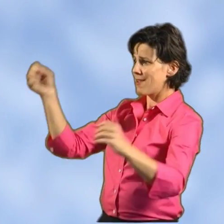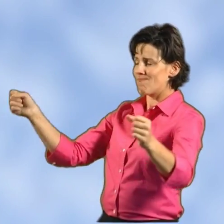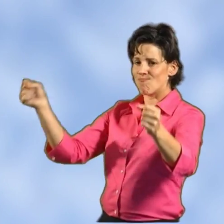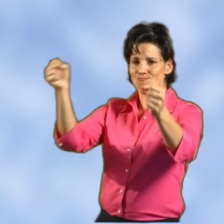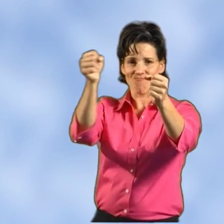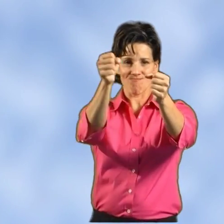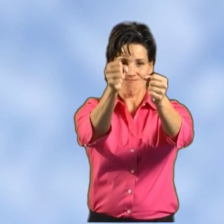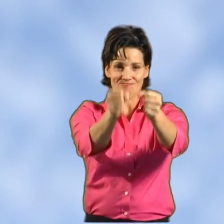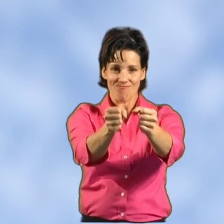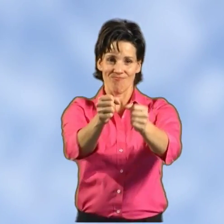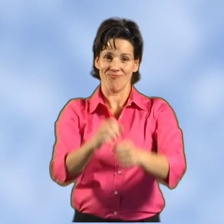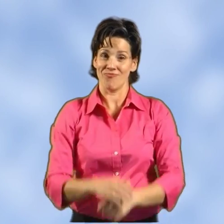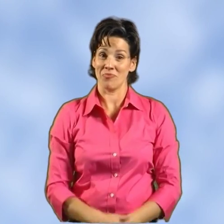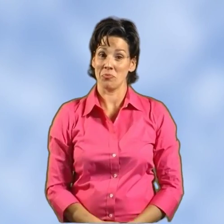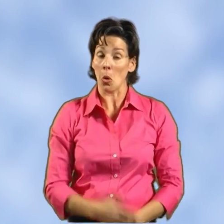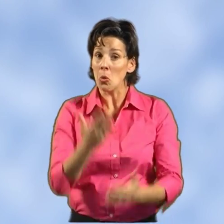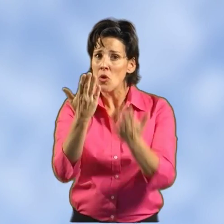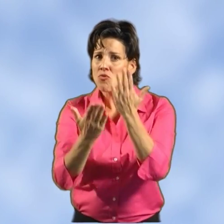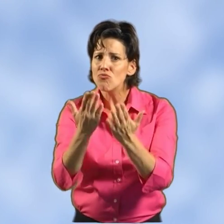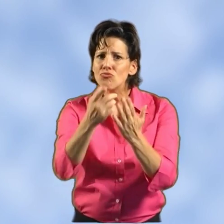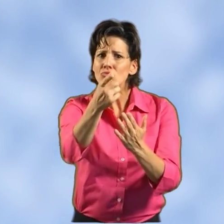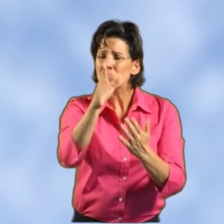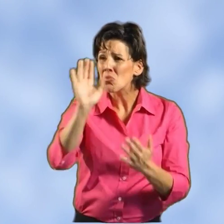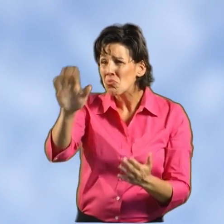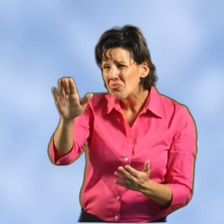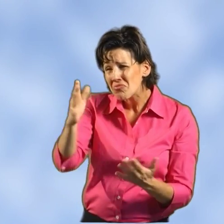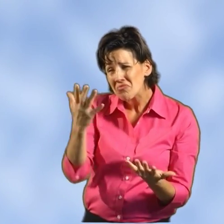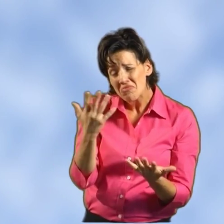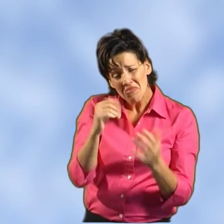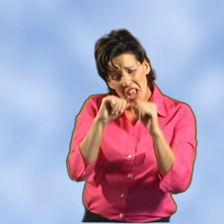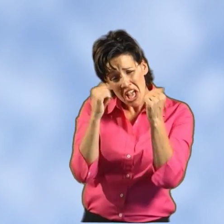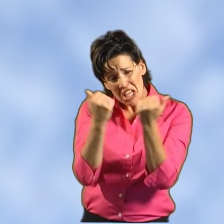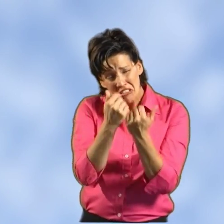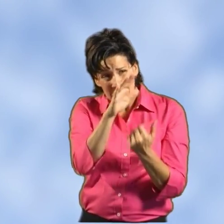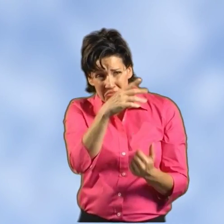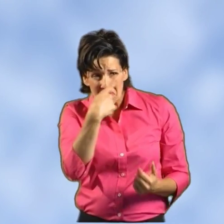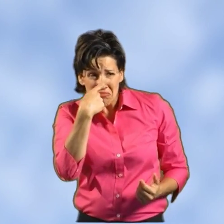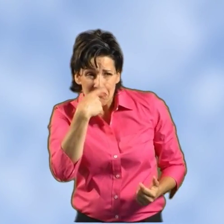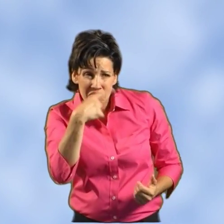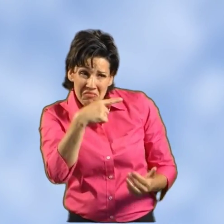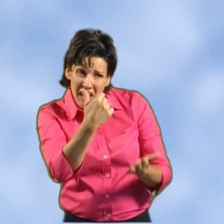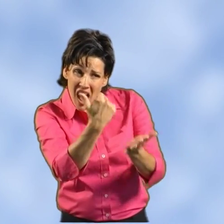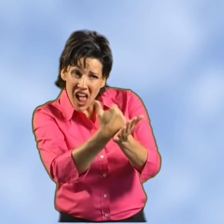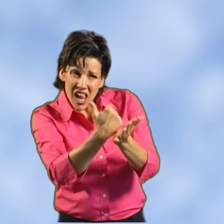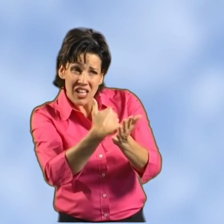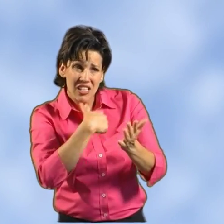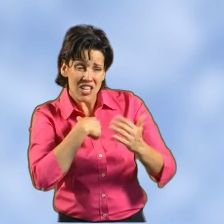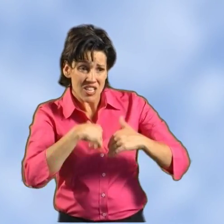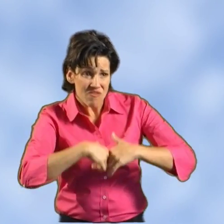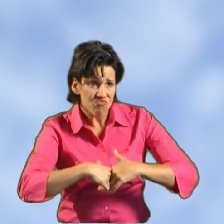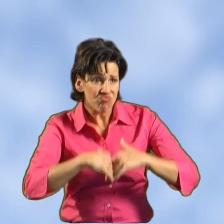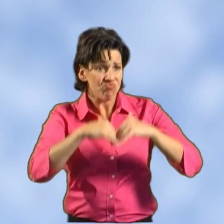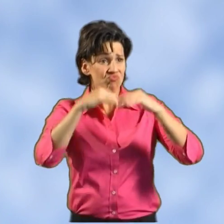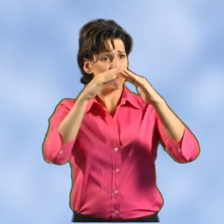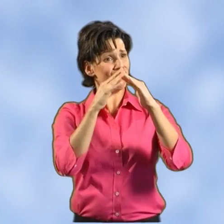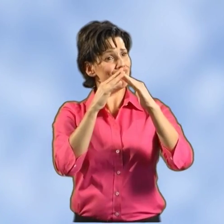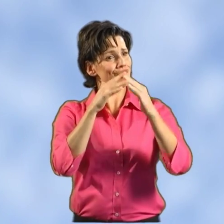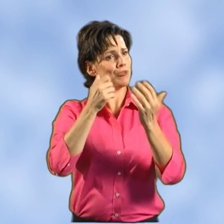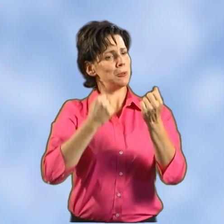support groups that you can attend. You might also ask the agency if they can assist you